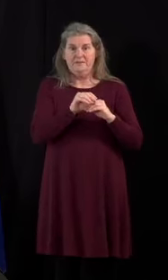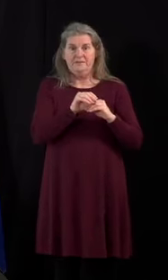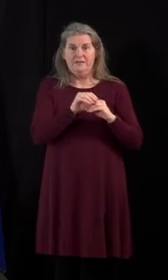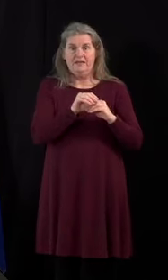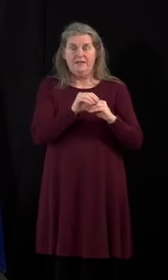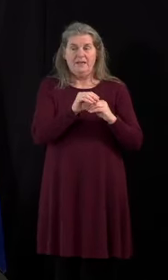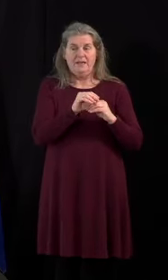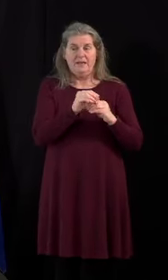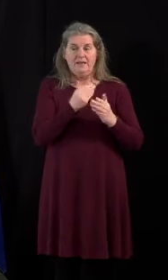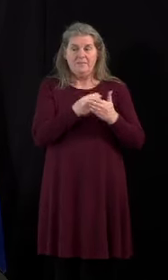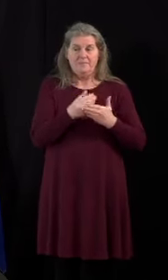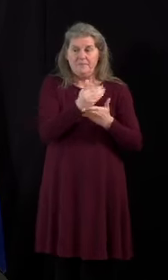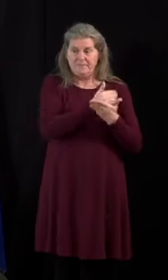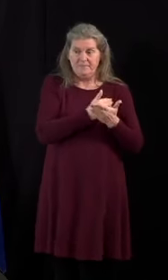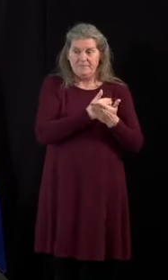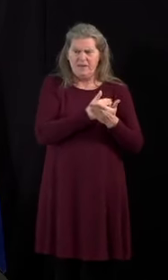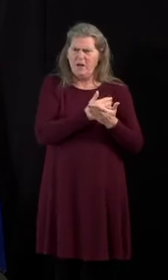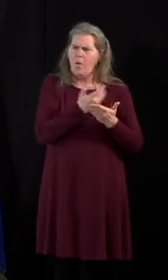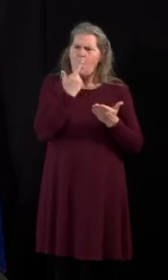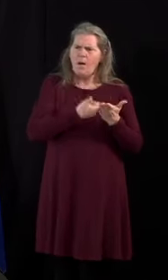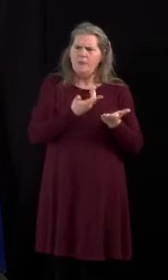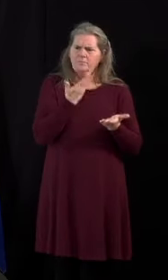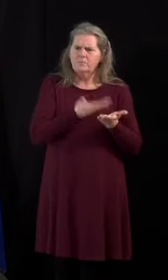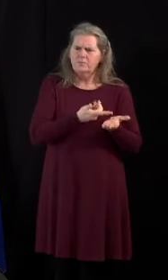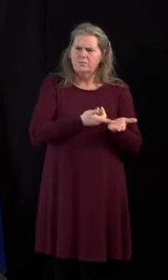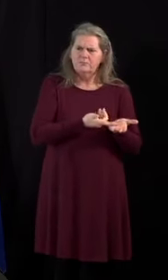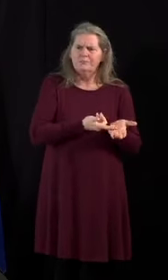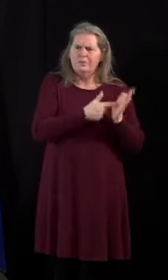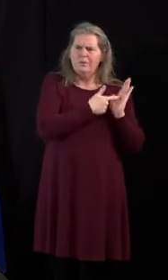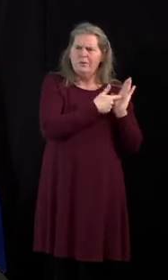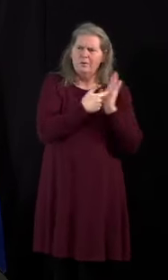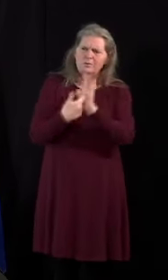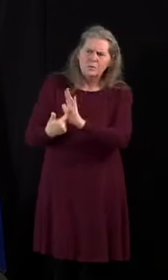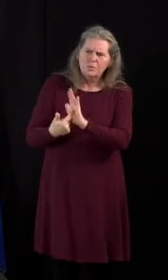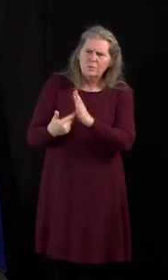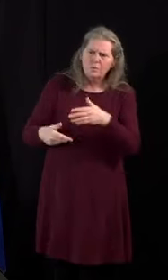have to provide to show that they have indeed lost 30% because of all this?